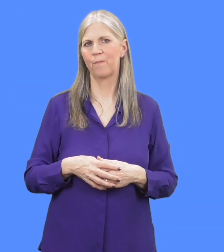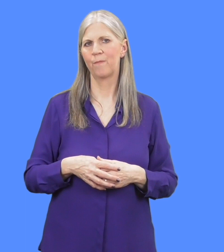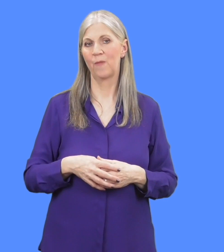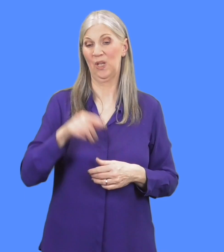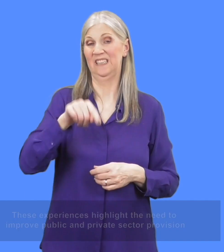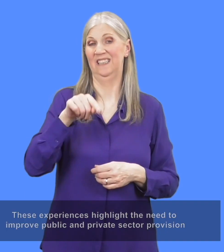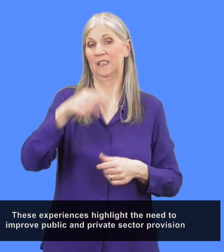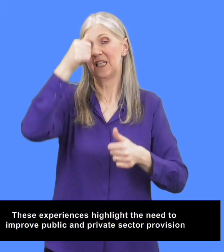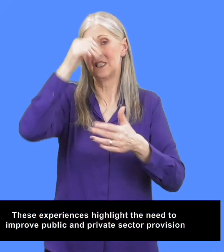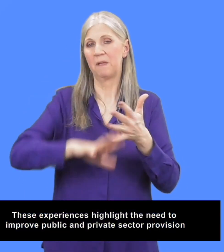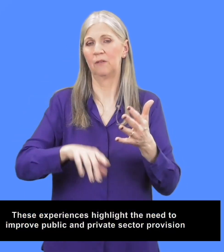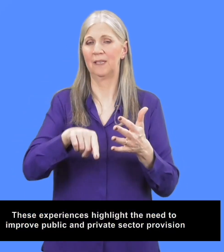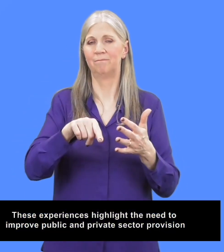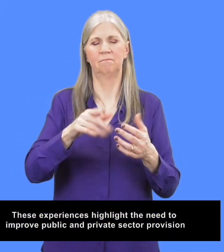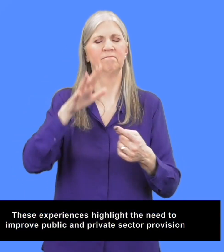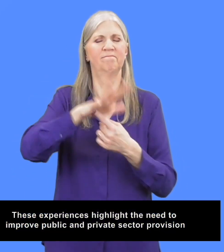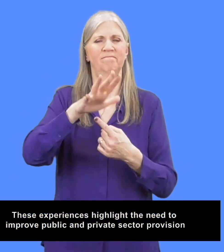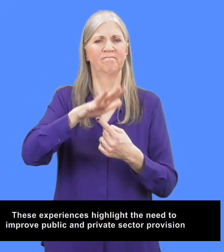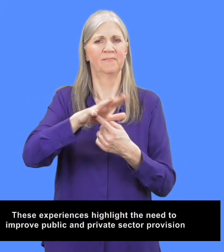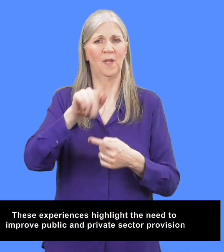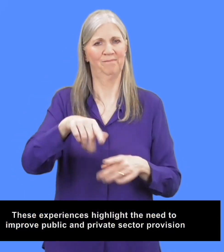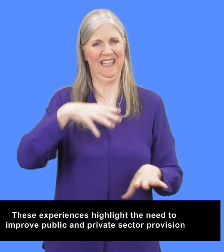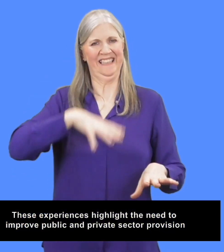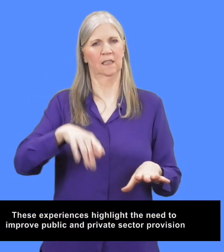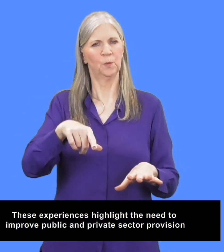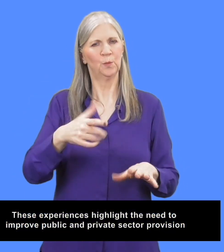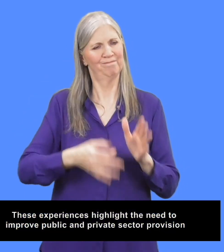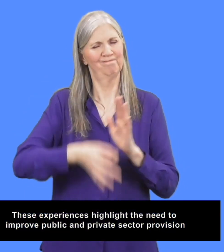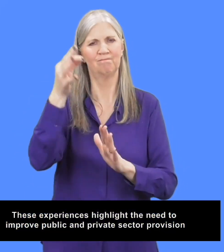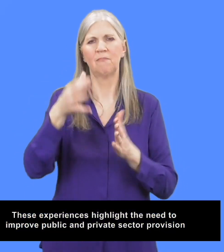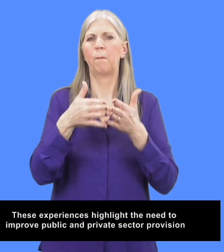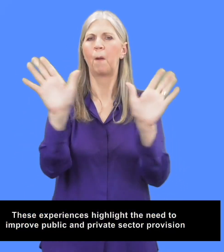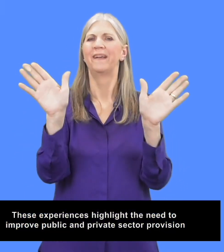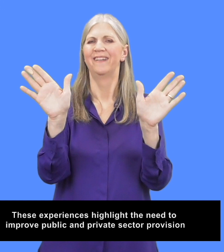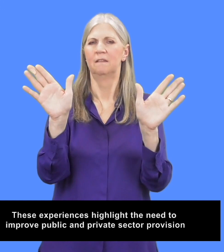These experiences highlight the need to improve public and private sector provision